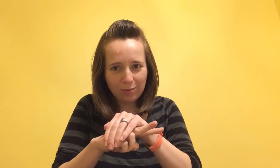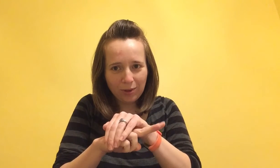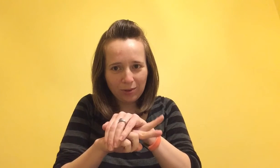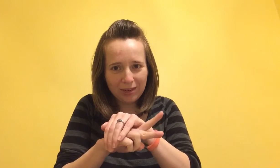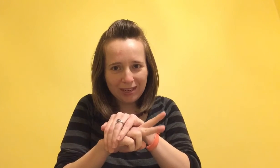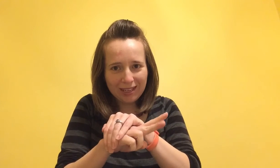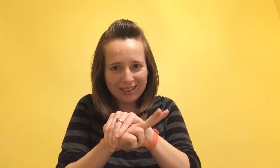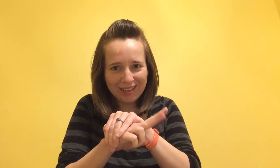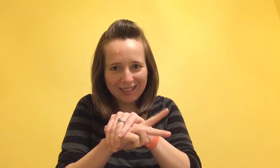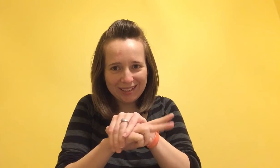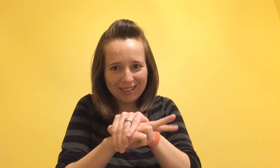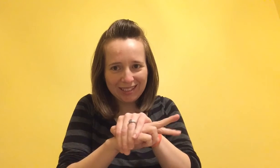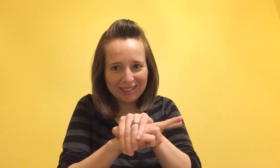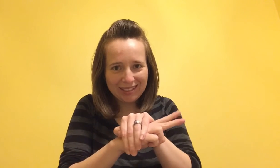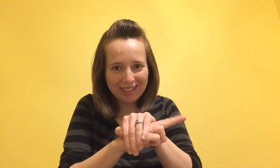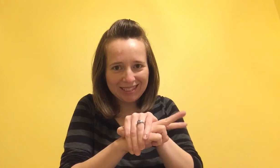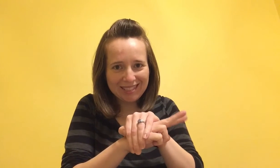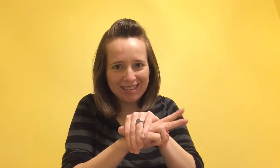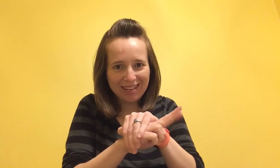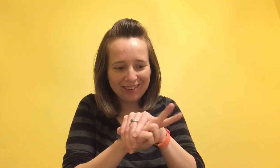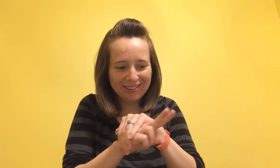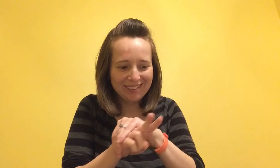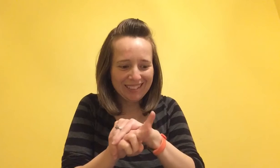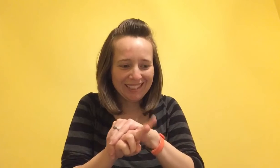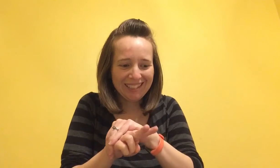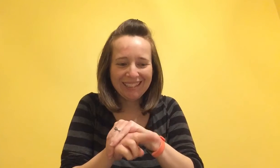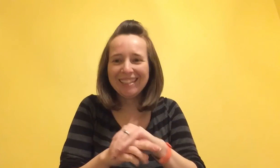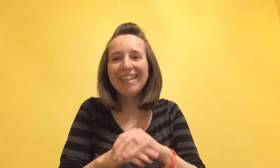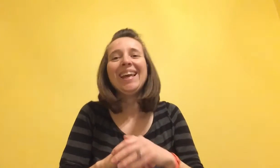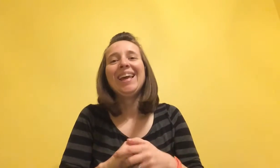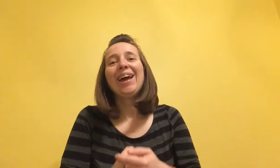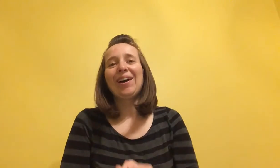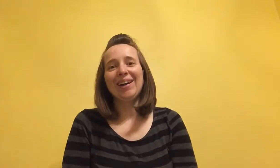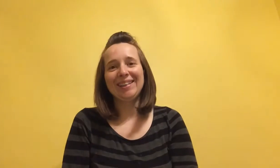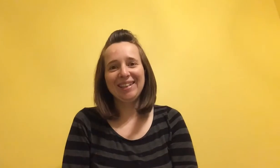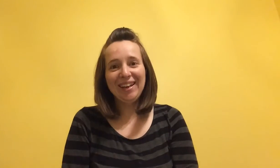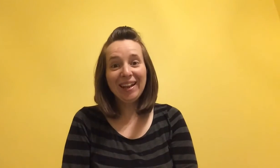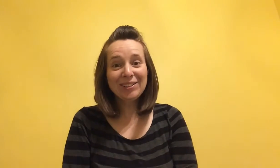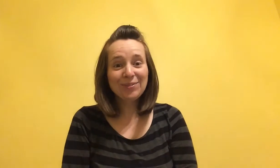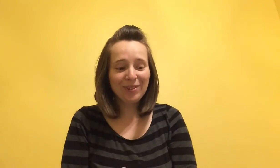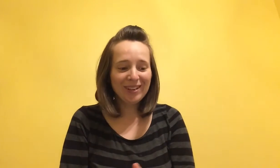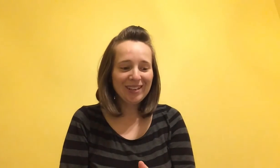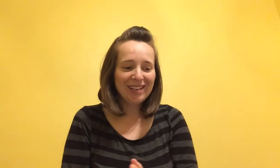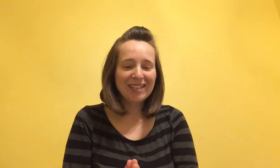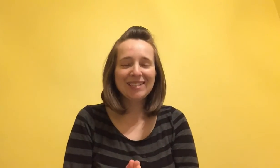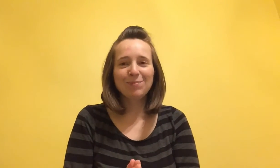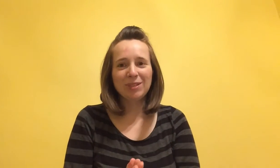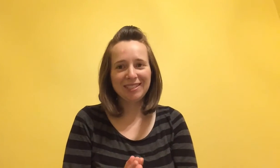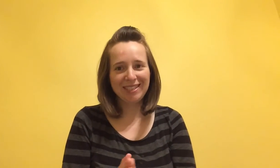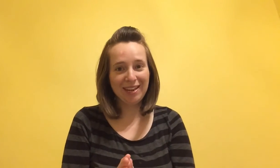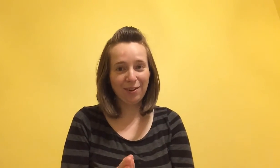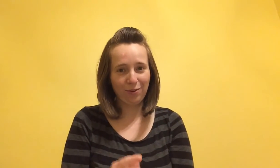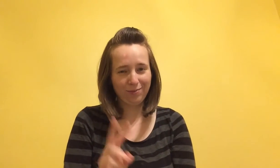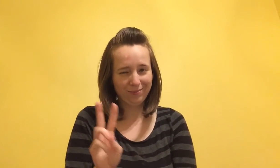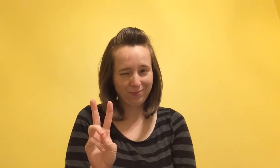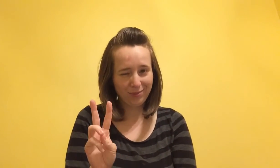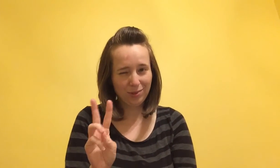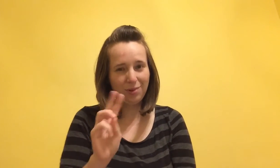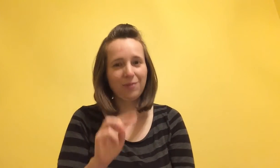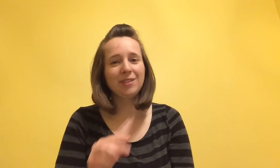come out again kind of thing. So that's Snail. All right, the next one is Mosquito. Two different